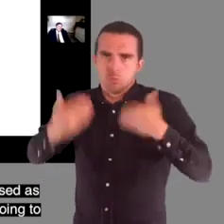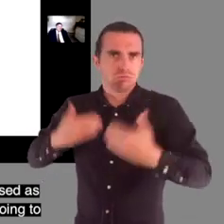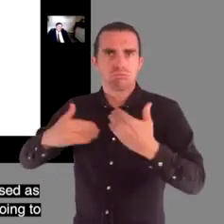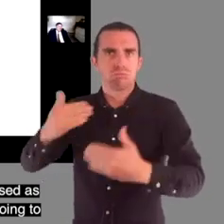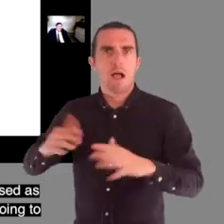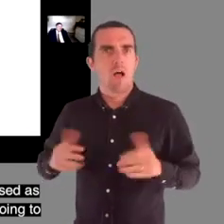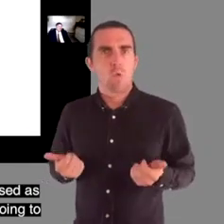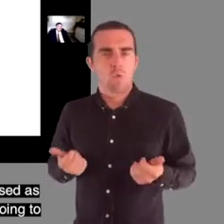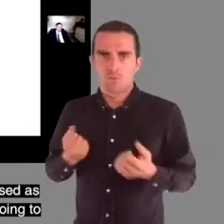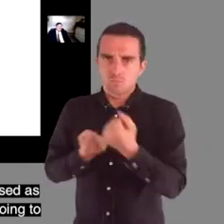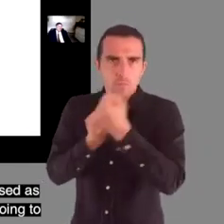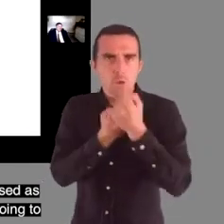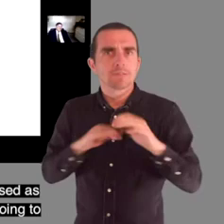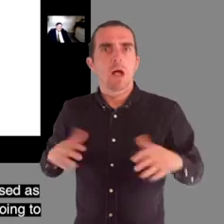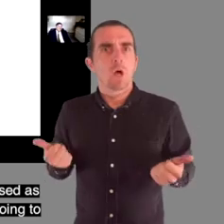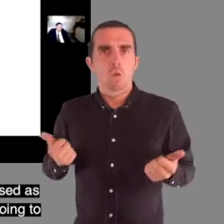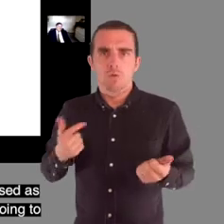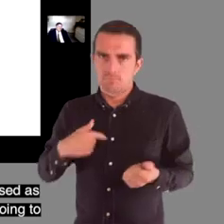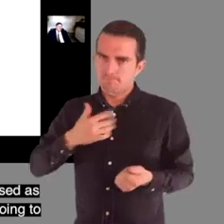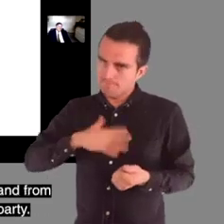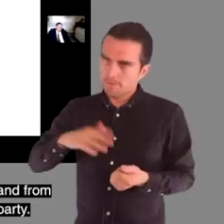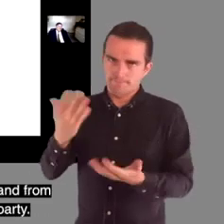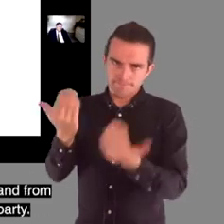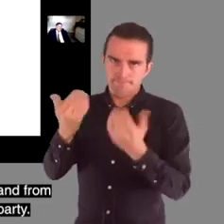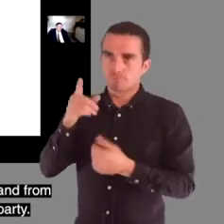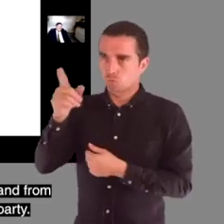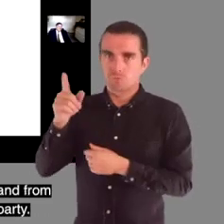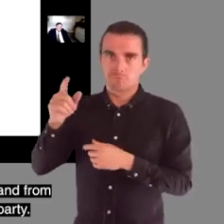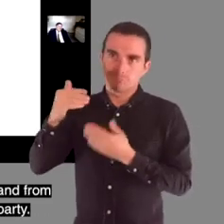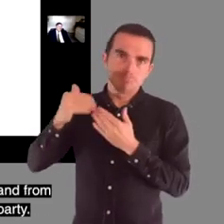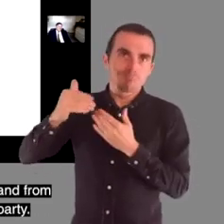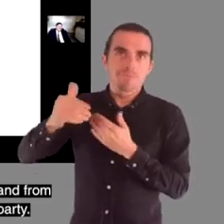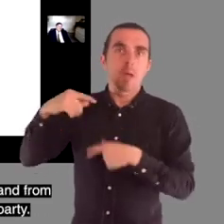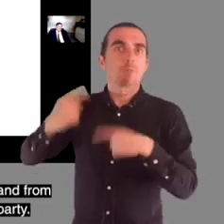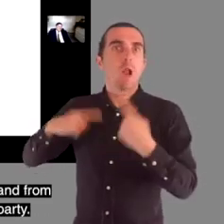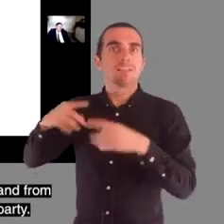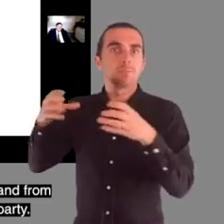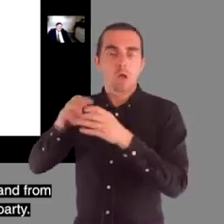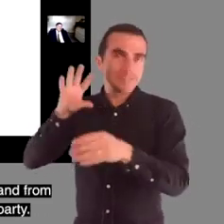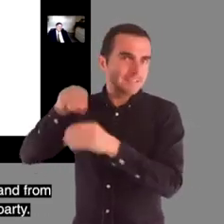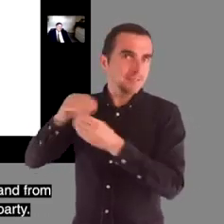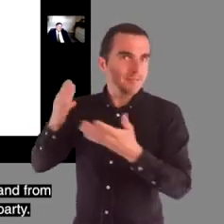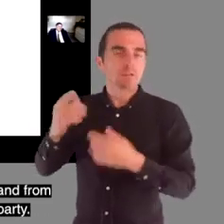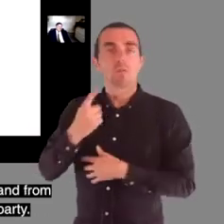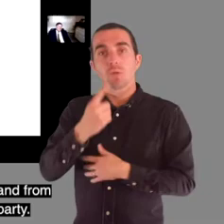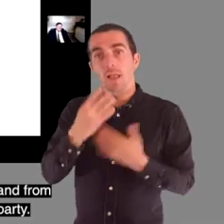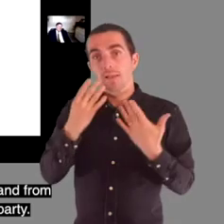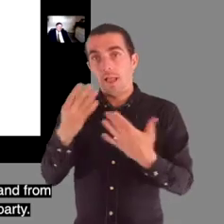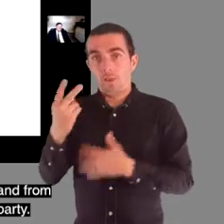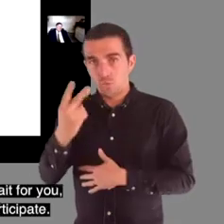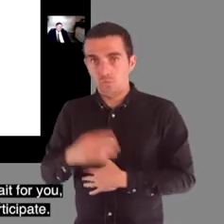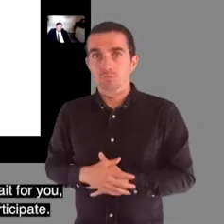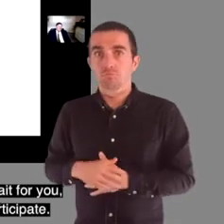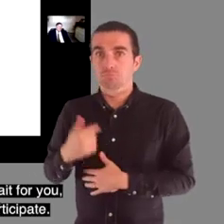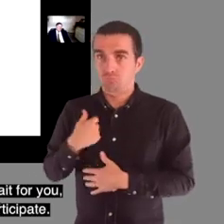beings, this is how we are going to support. But this is what we demand from you as the incoming political party. That